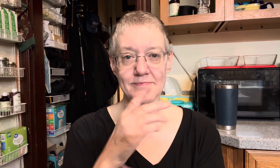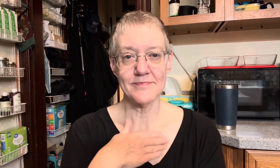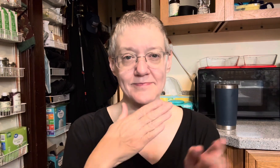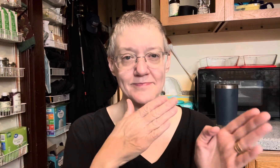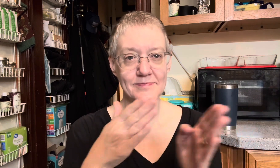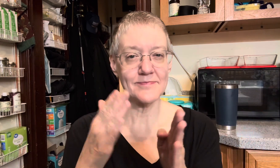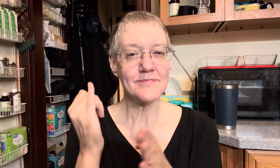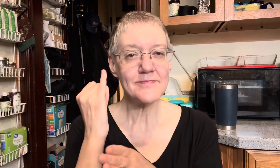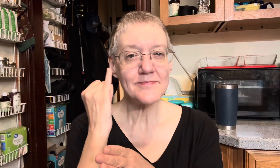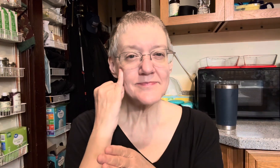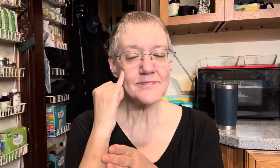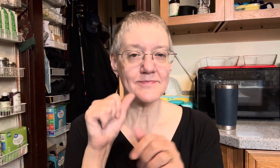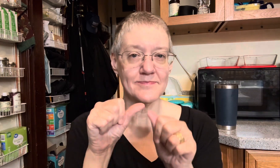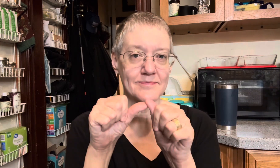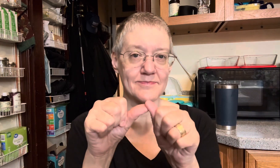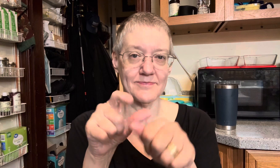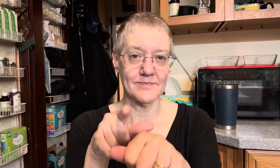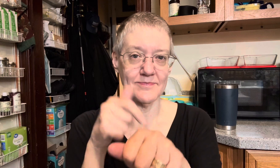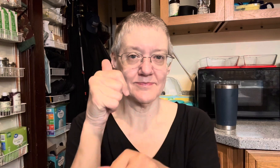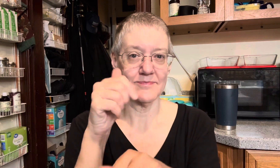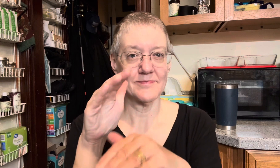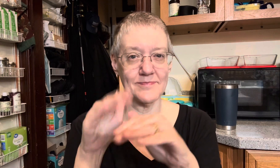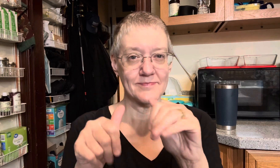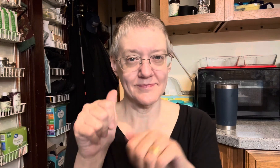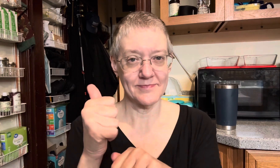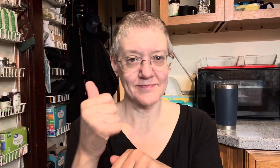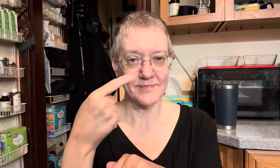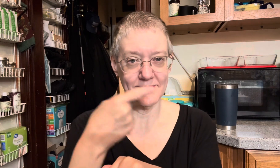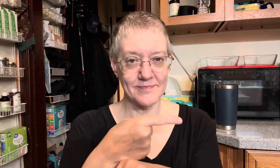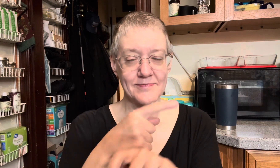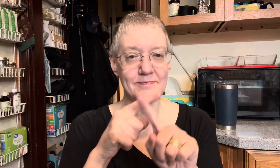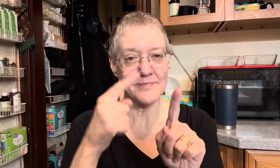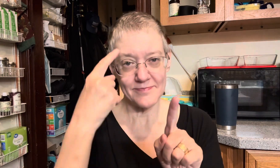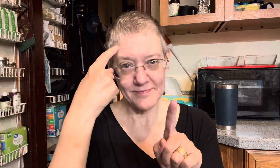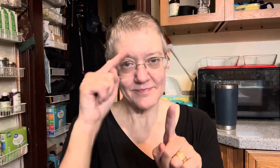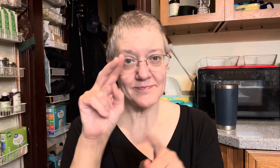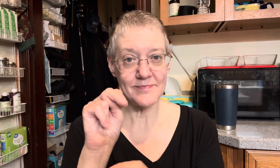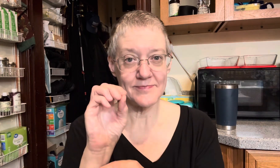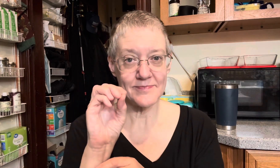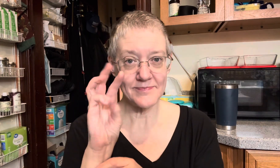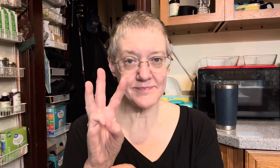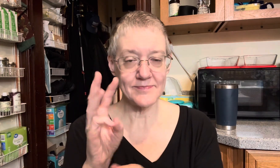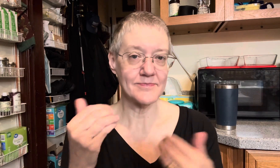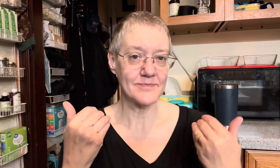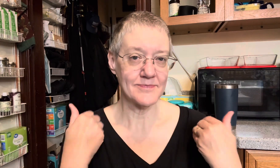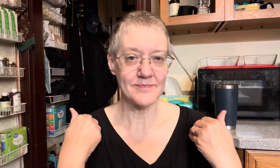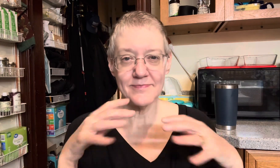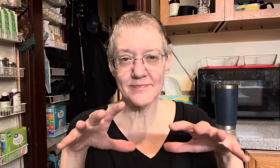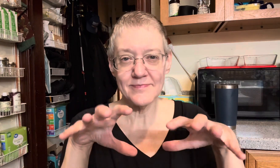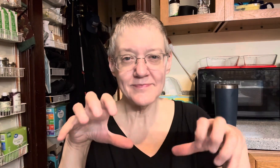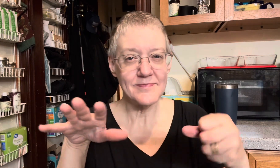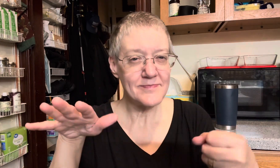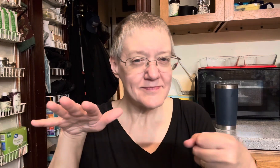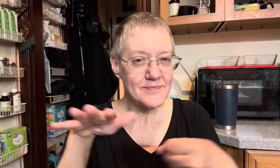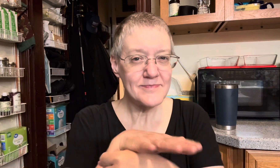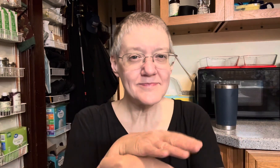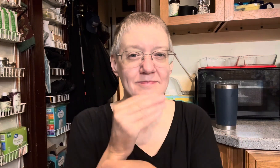there. That'll be my plan if the stay is longer than 10 days. But for now, I have